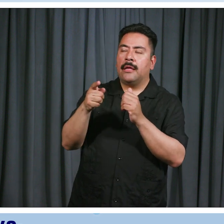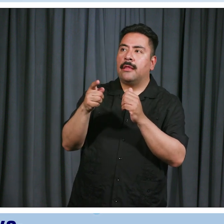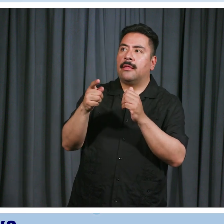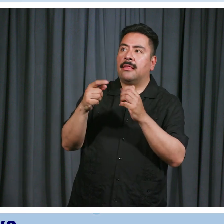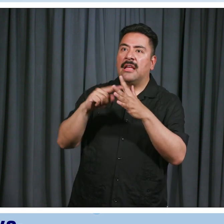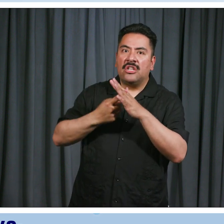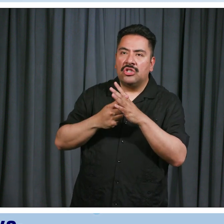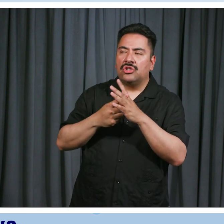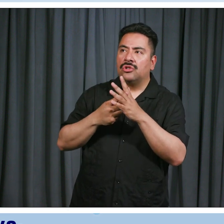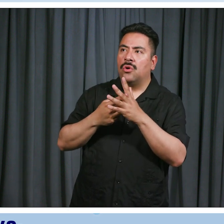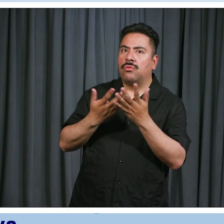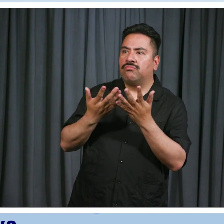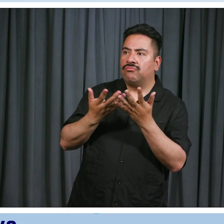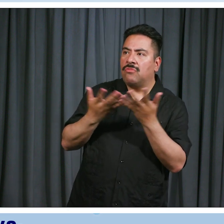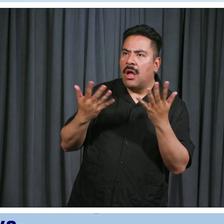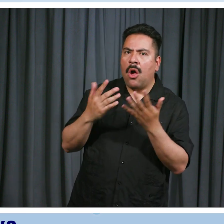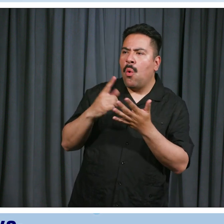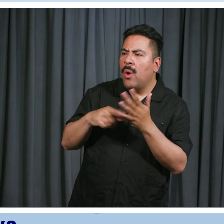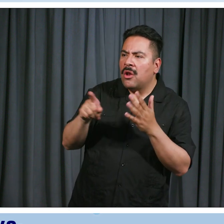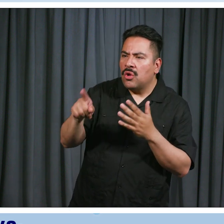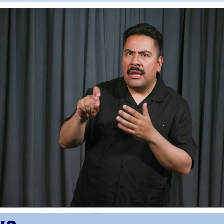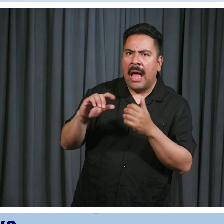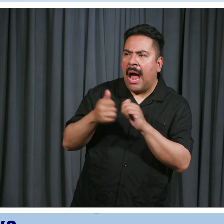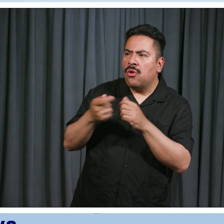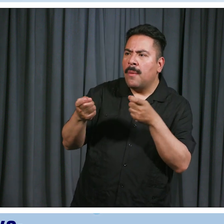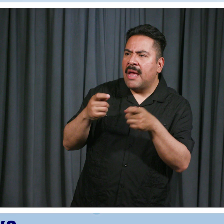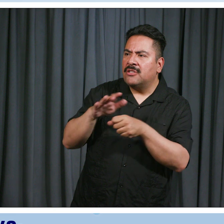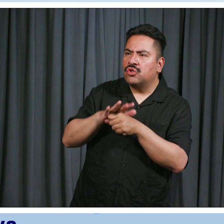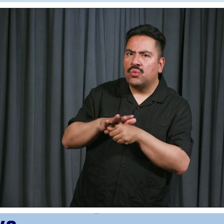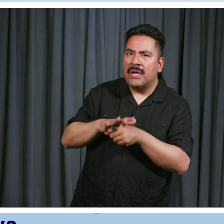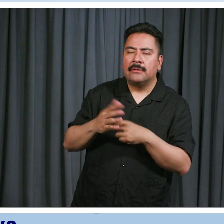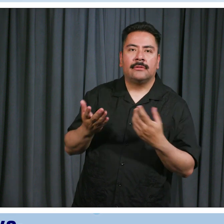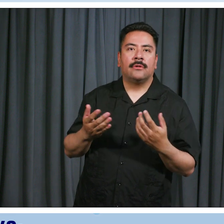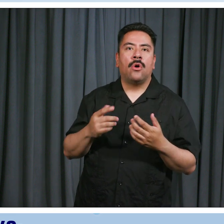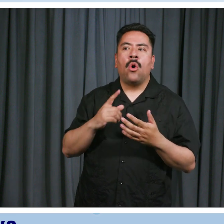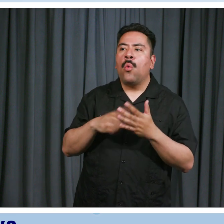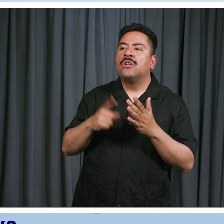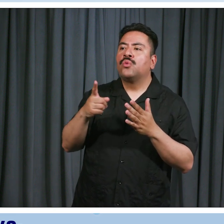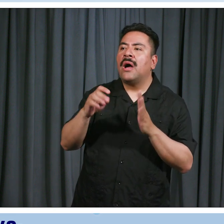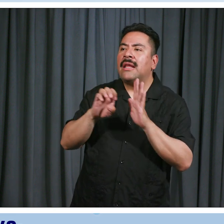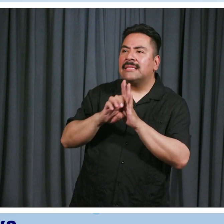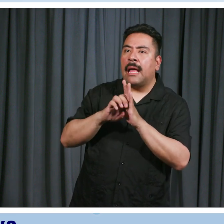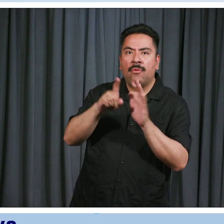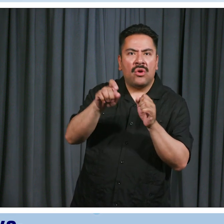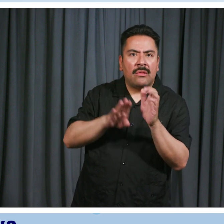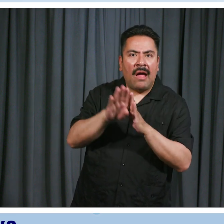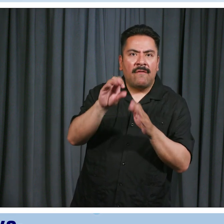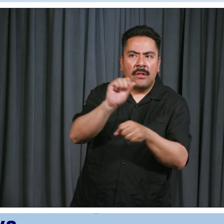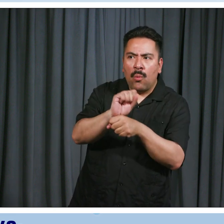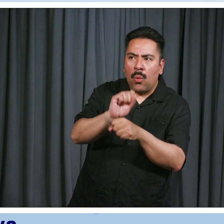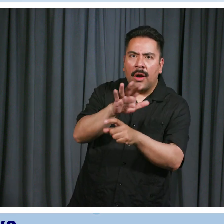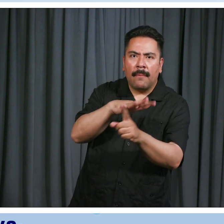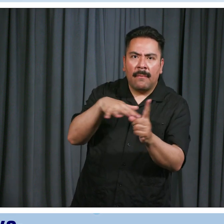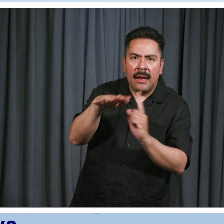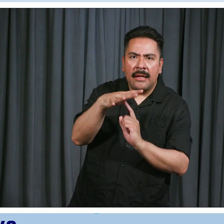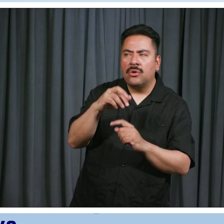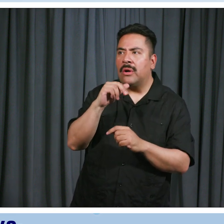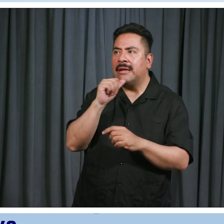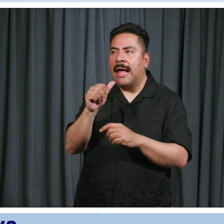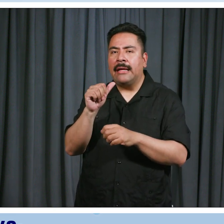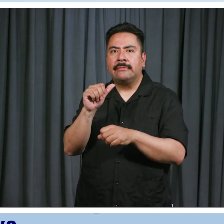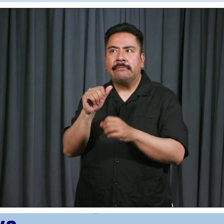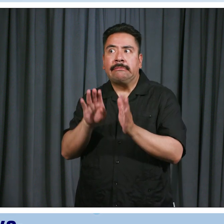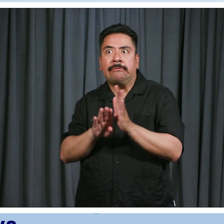you need? How do you manage stress? What is an example of a way that you can thrive in the workplace or not thrive in the